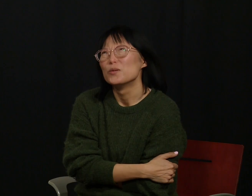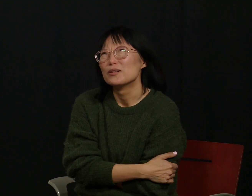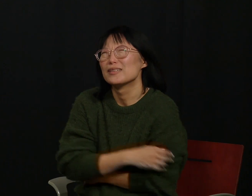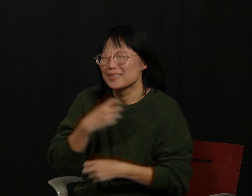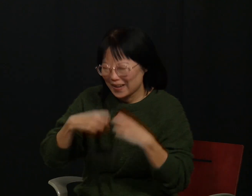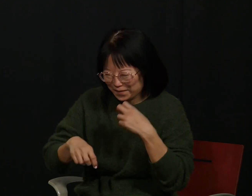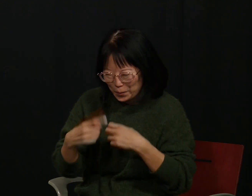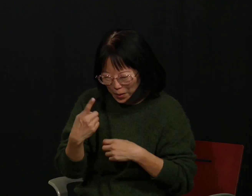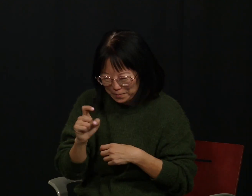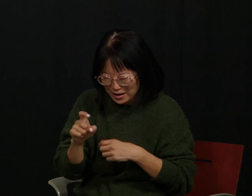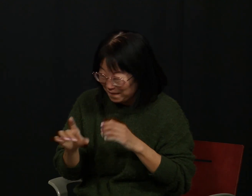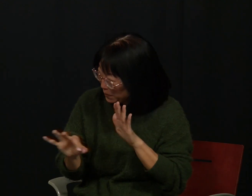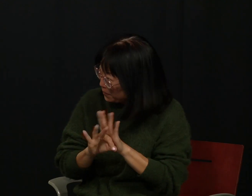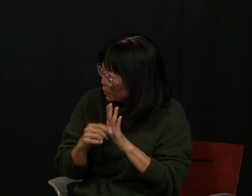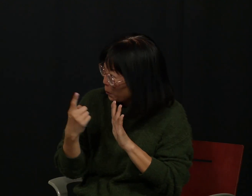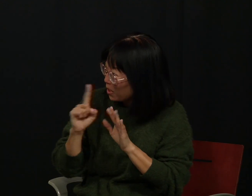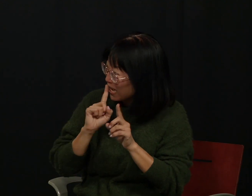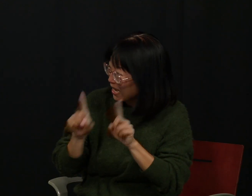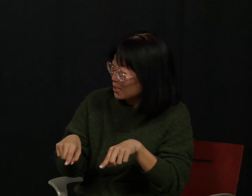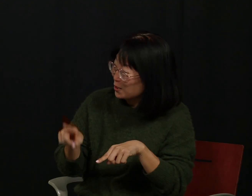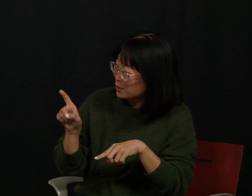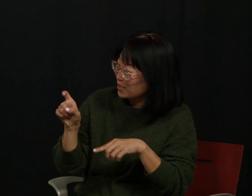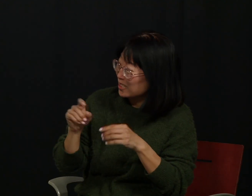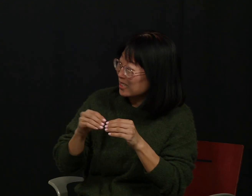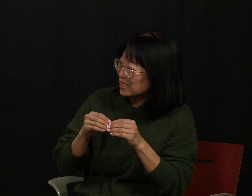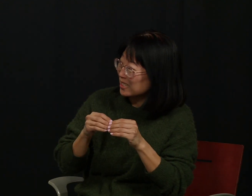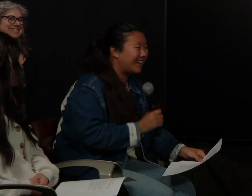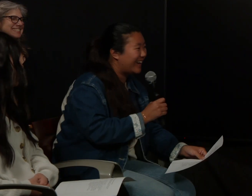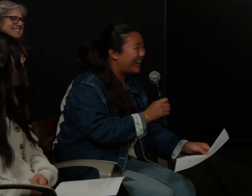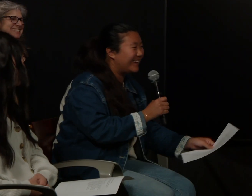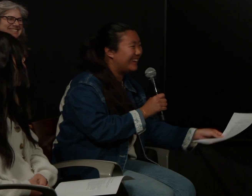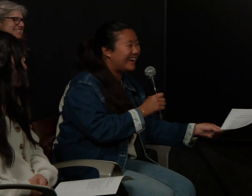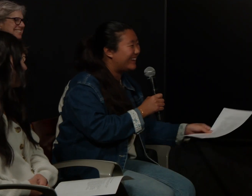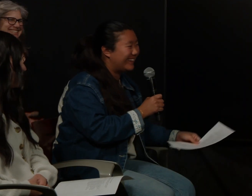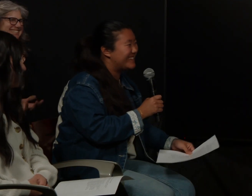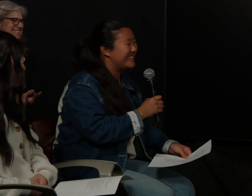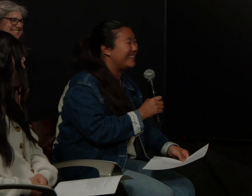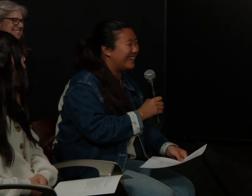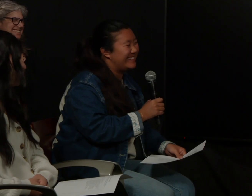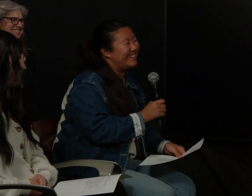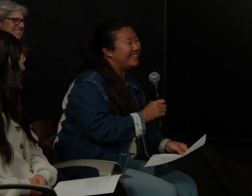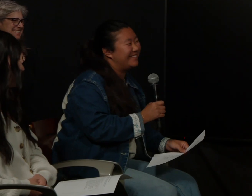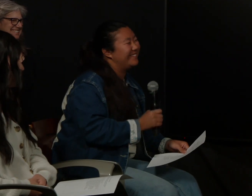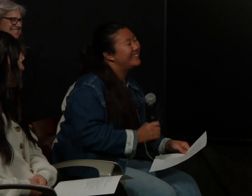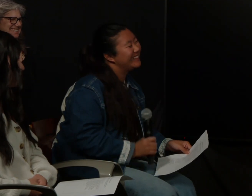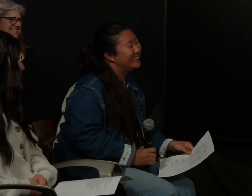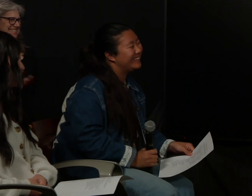That's a tough one. Do I have to pick one answer? And any answer you'd like to give?